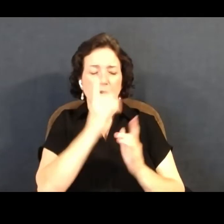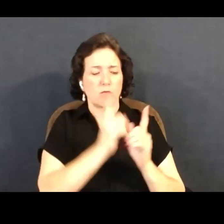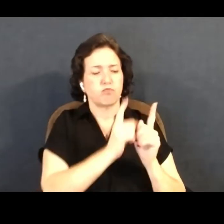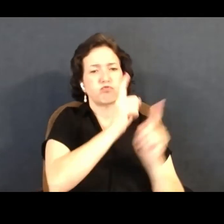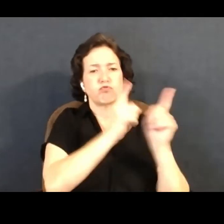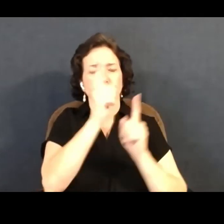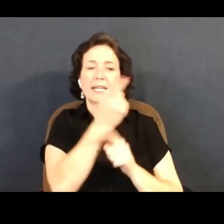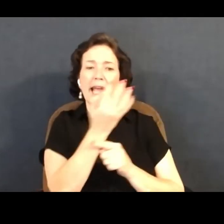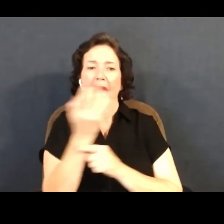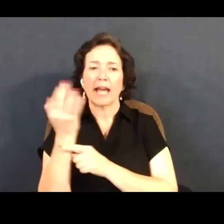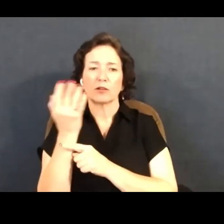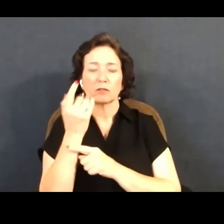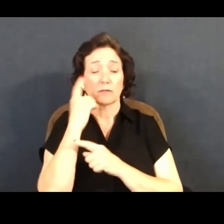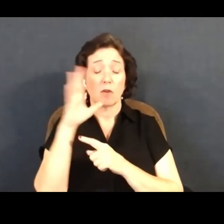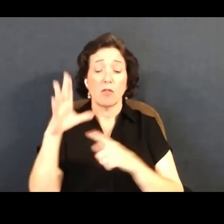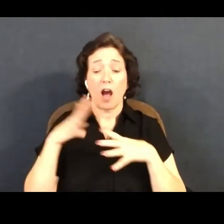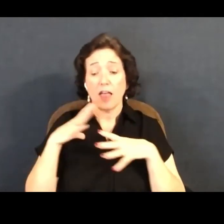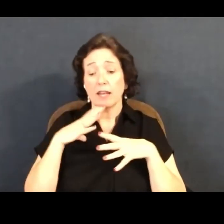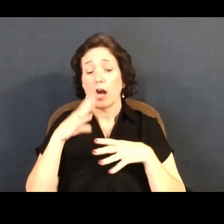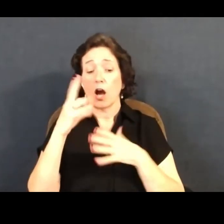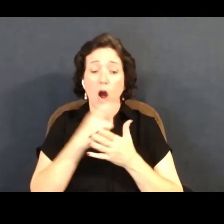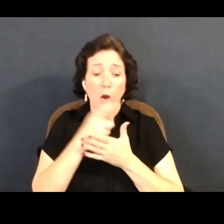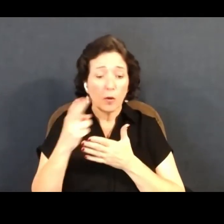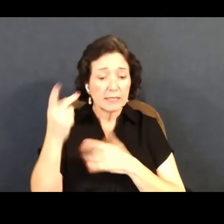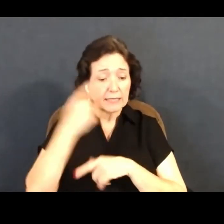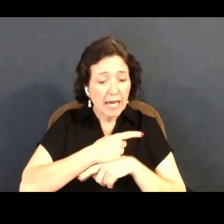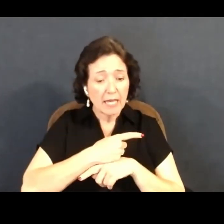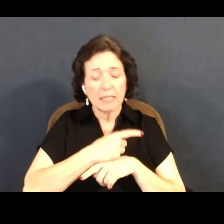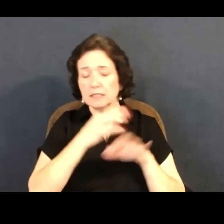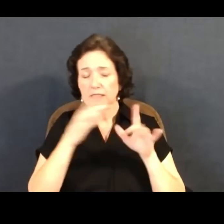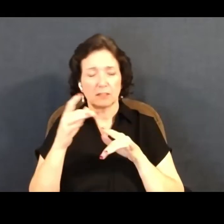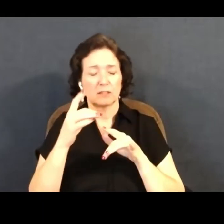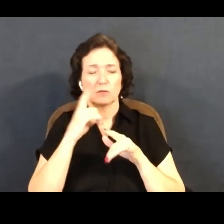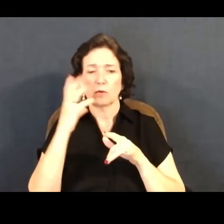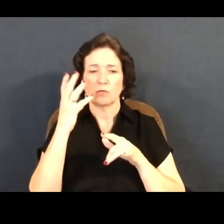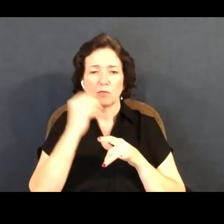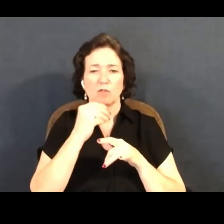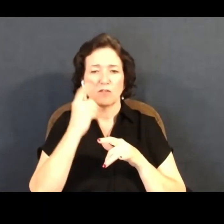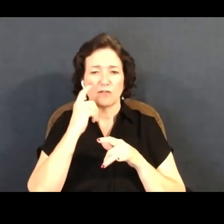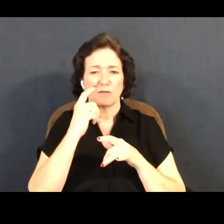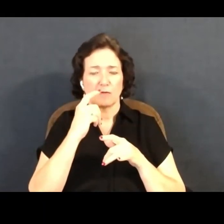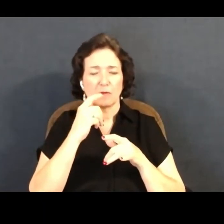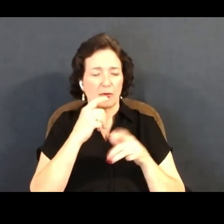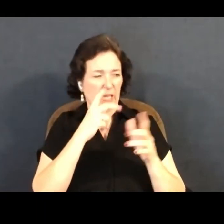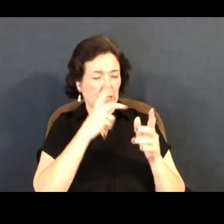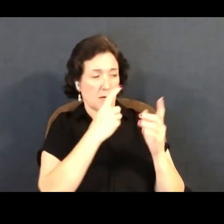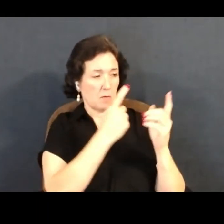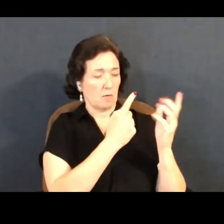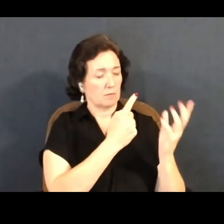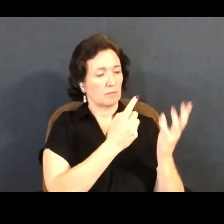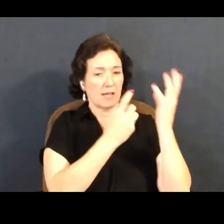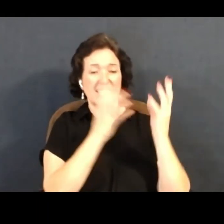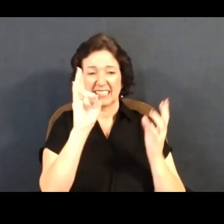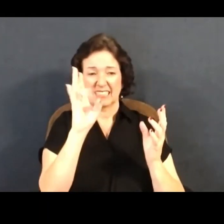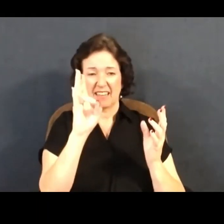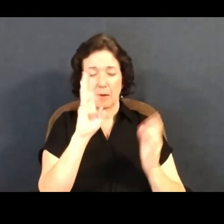We use it for high days, holy days, and it's also really good for power cuts. He saw that menorah,